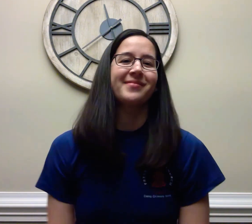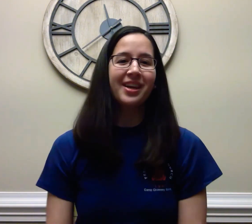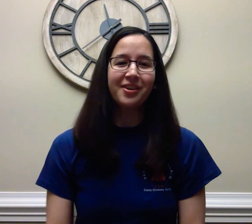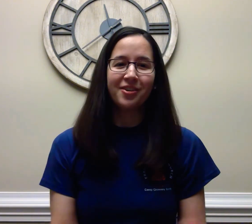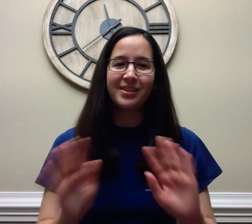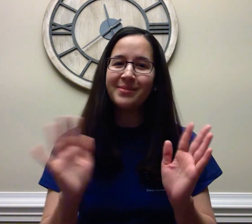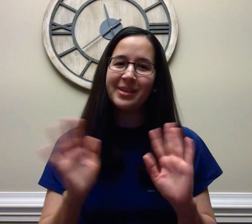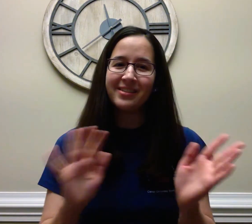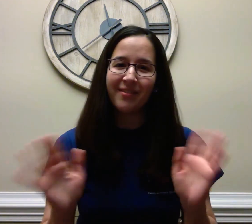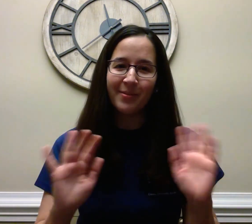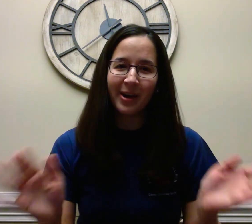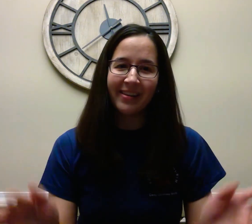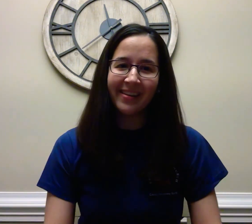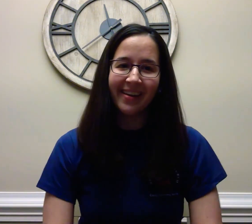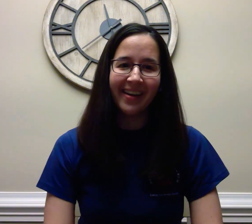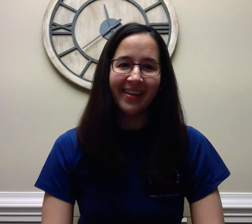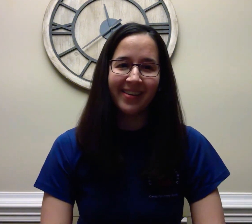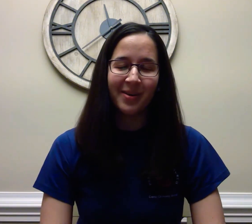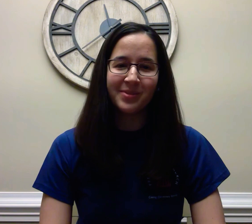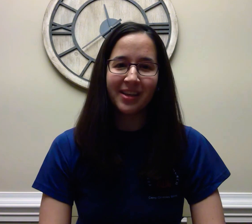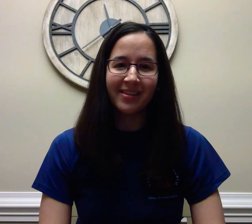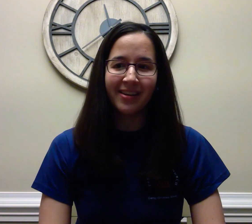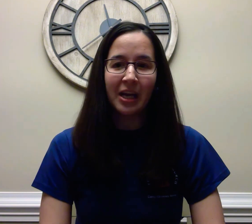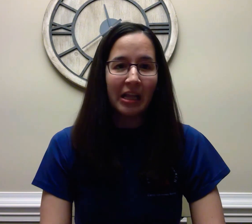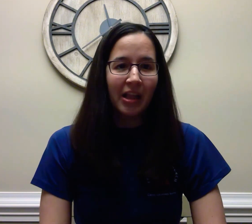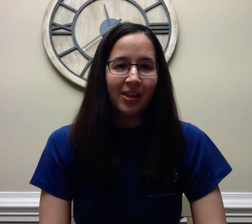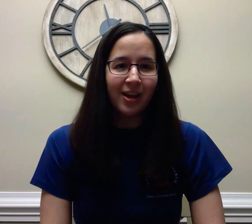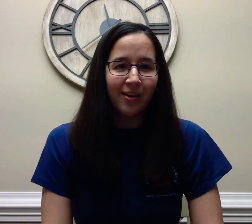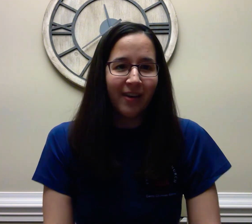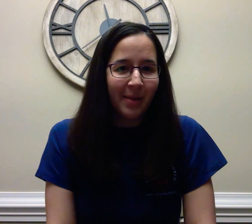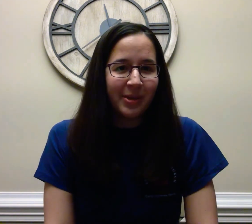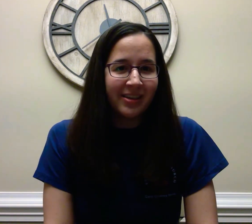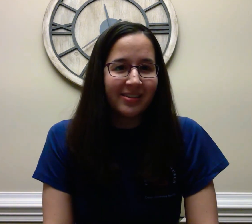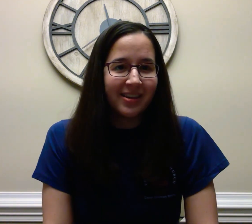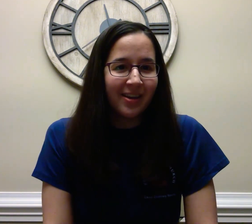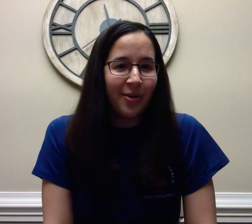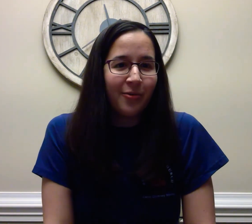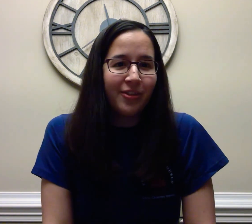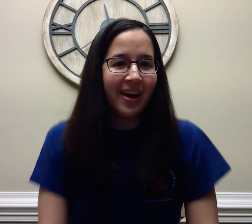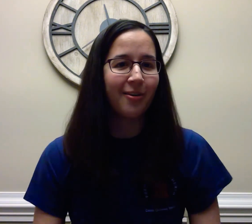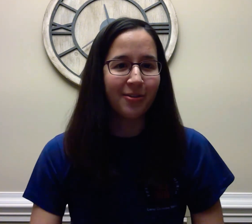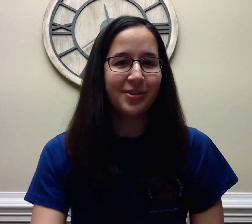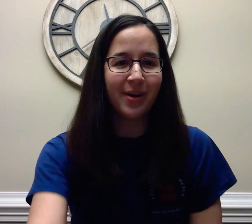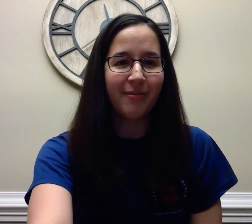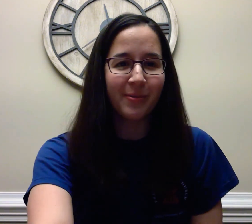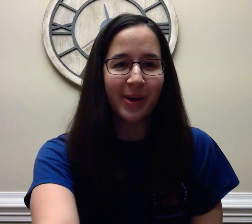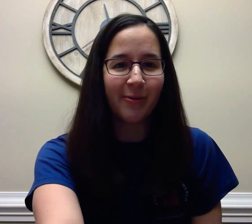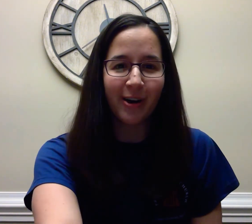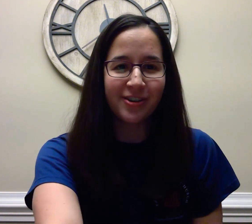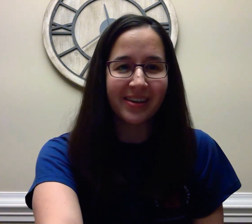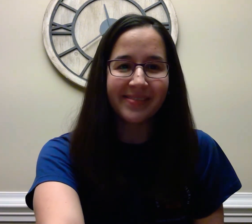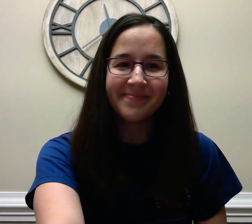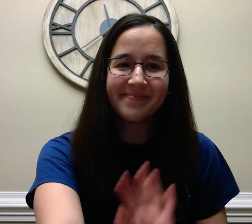home. Grace and peace, everybody, and I'm sending love, happiness, and hopefully health to everybody watching.